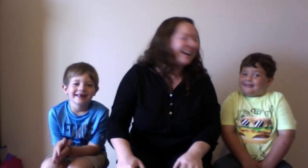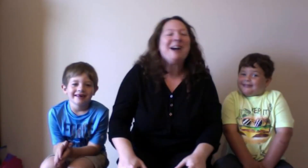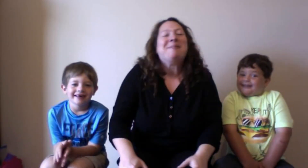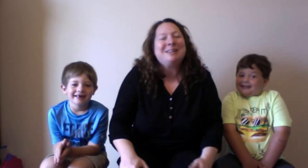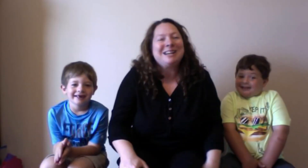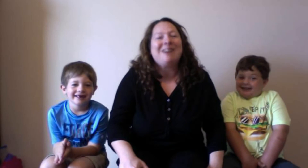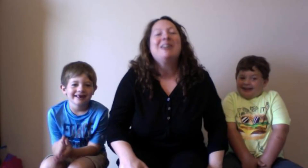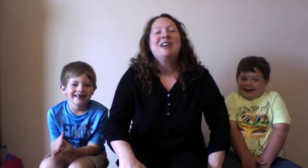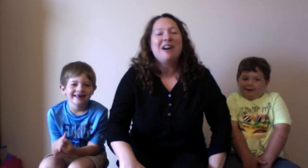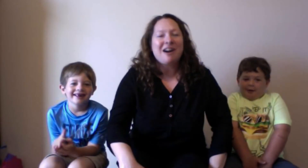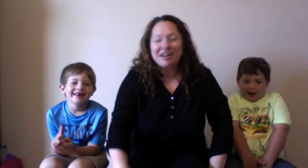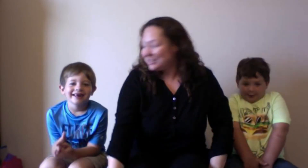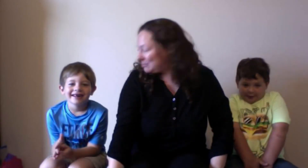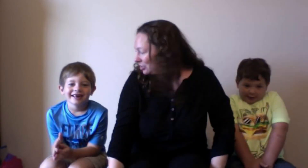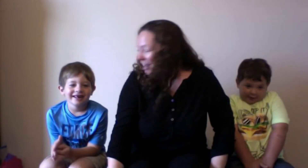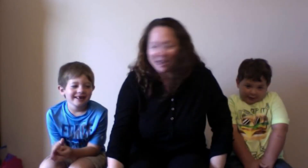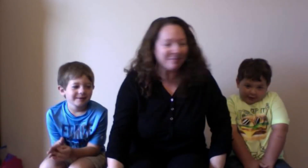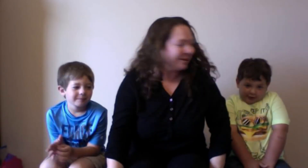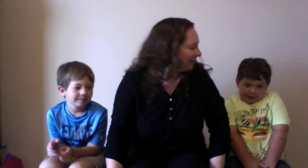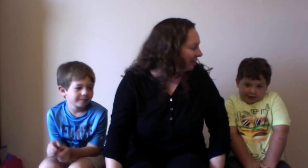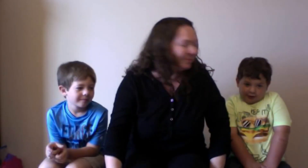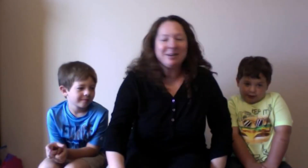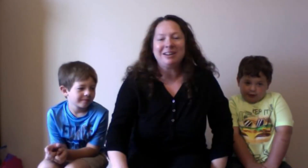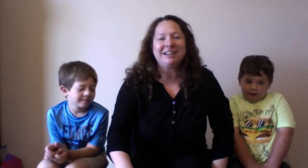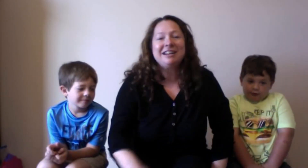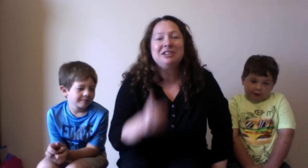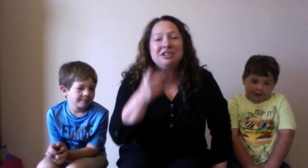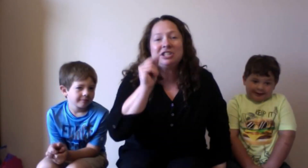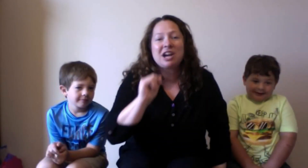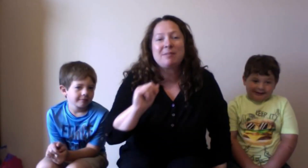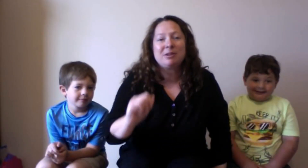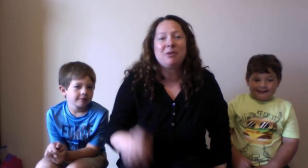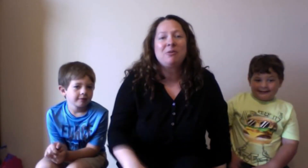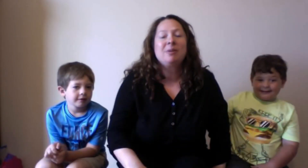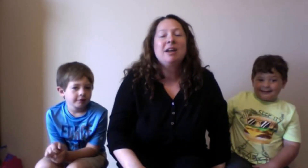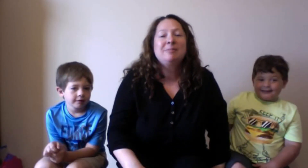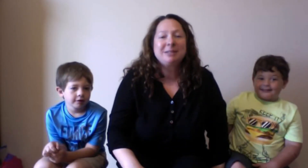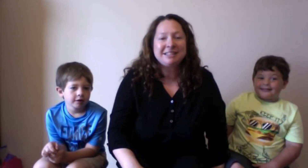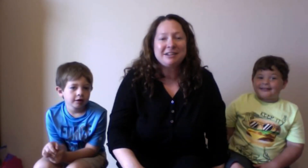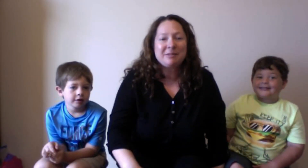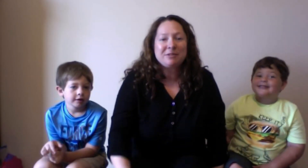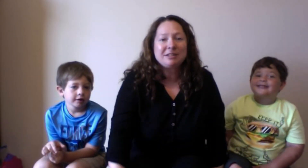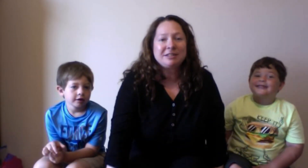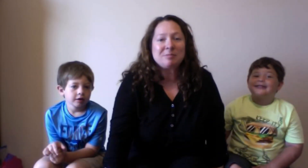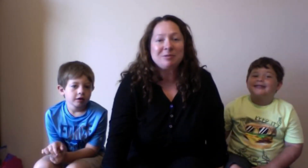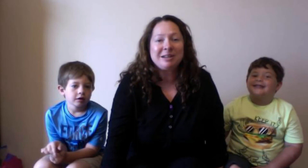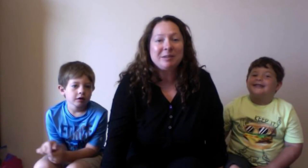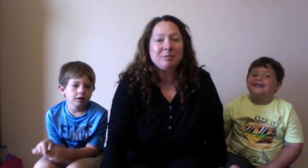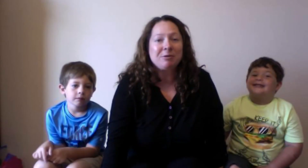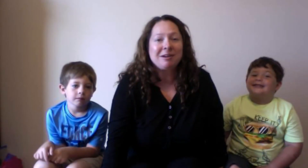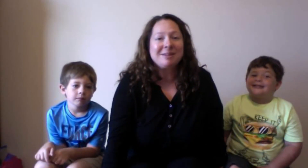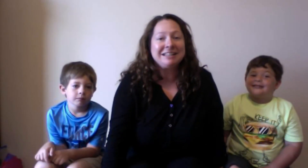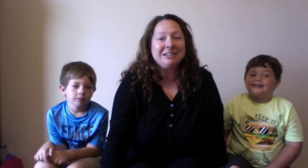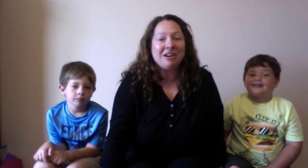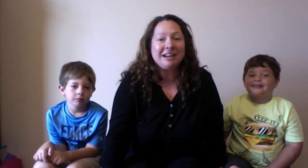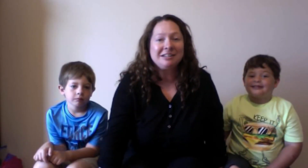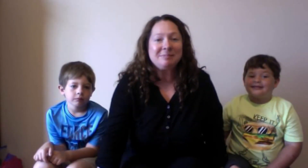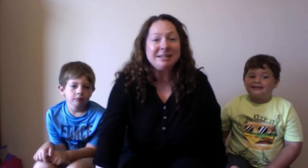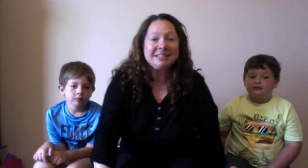happy now. Awesome job, everybody. And good job at home. Please sign up for the Summer Reading Program and log on to Beanstalk.